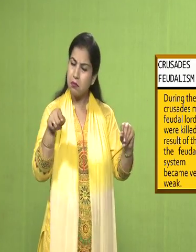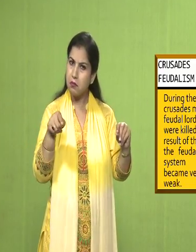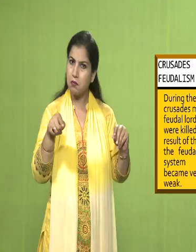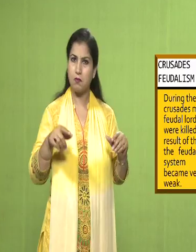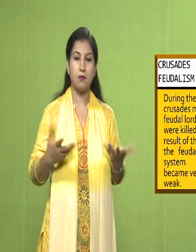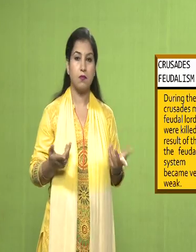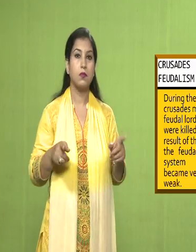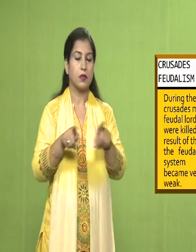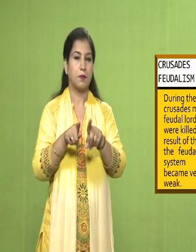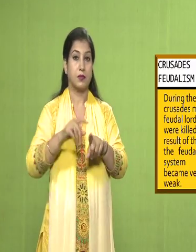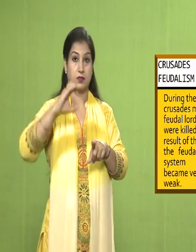During the Crusades,